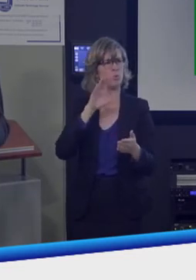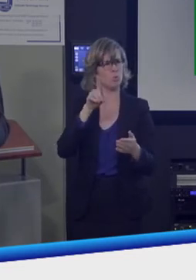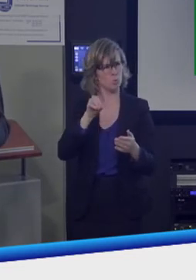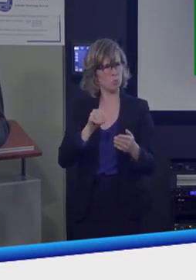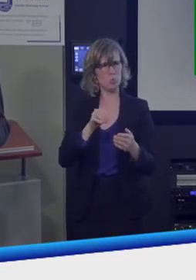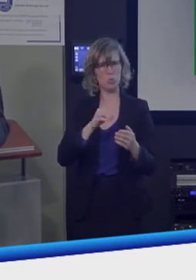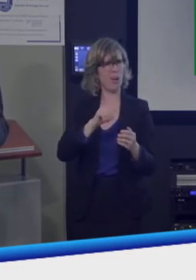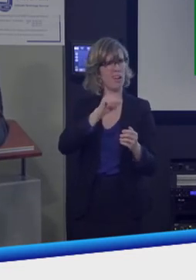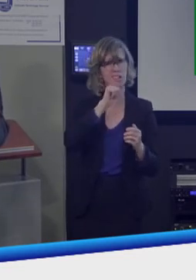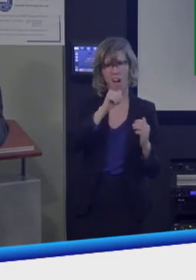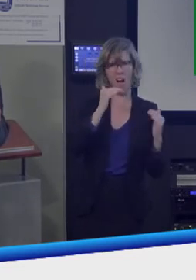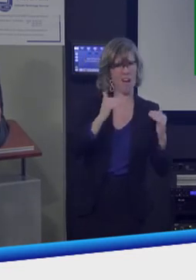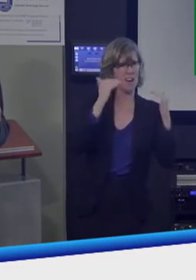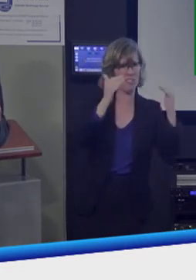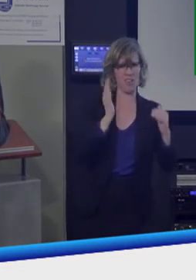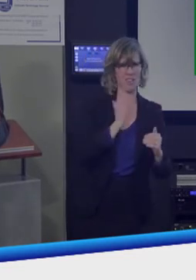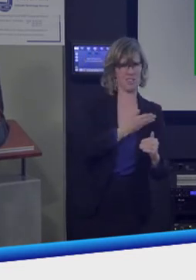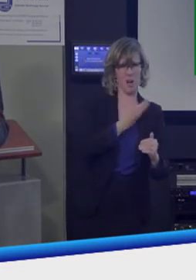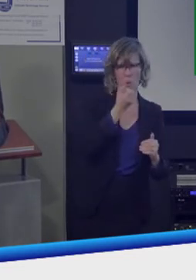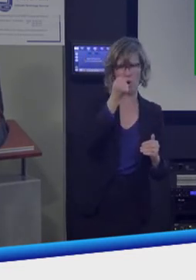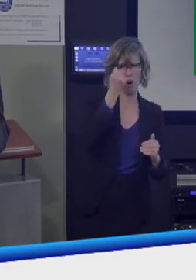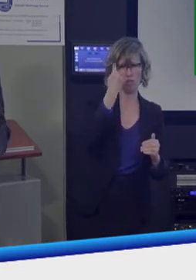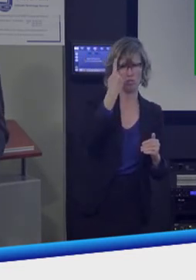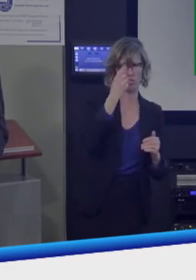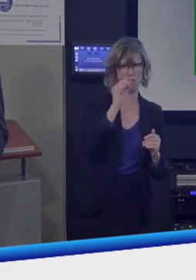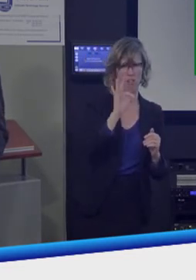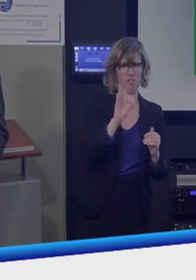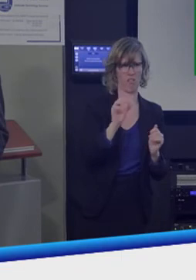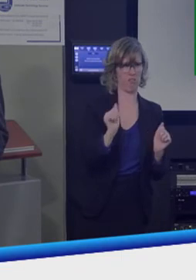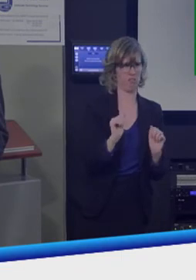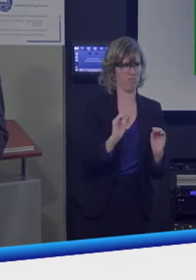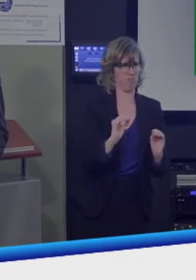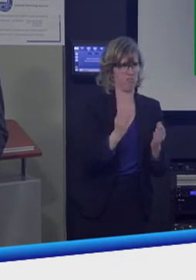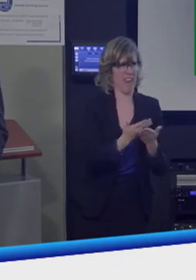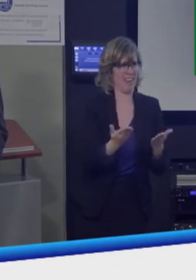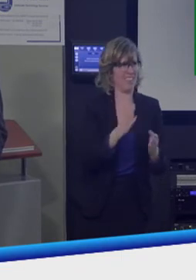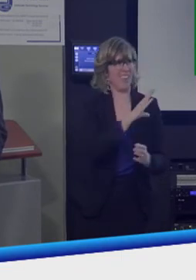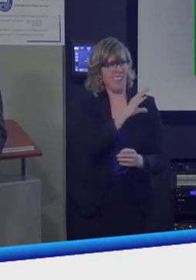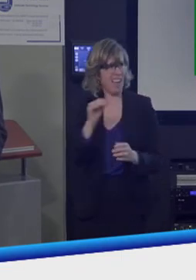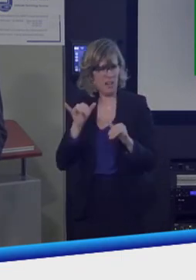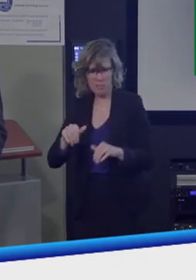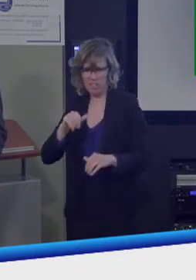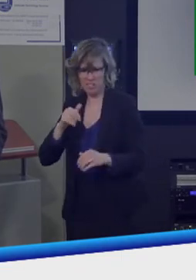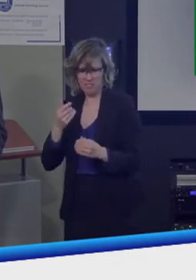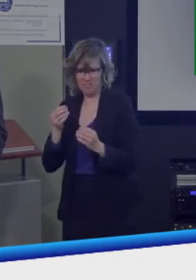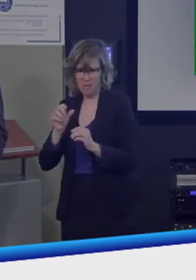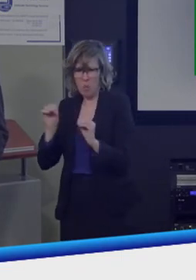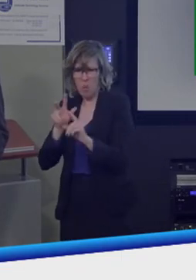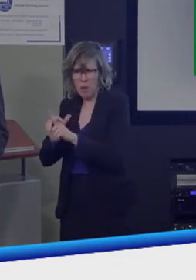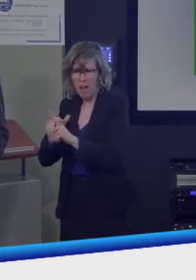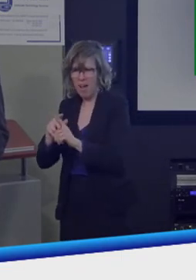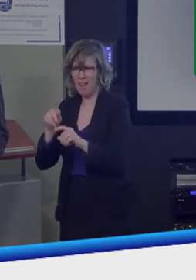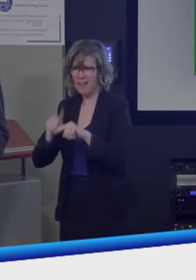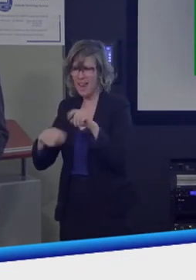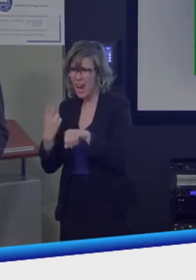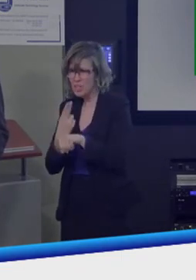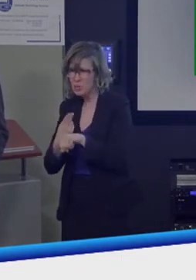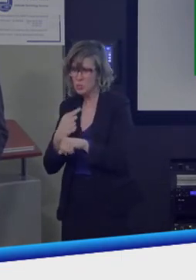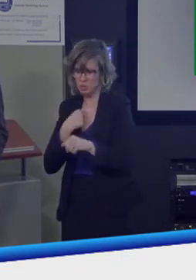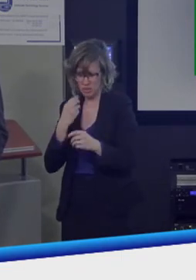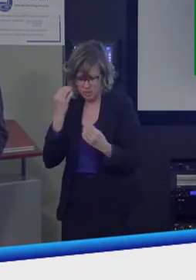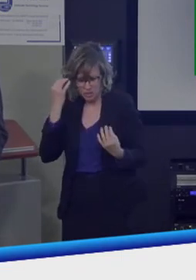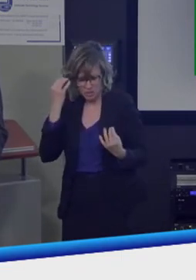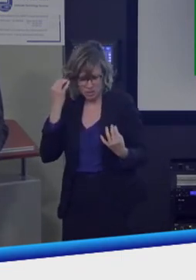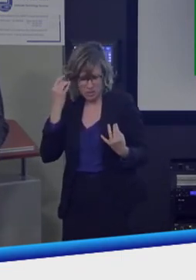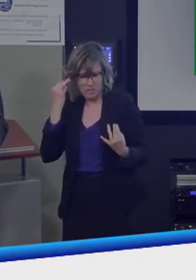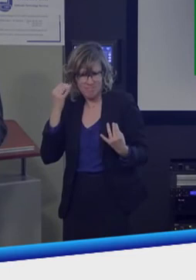advance our understanding of anything or be useful. And I finally figured it out, and I think it's the practice